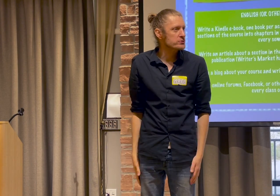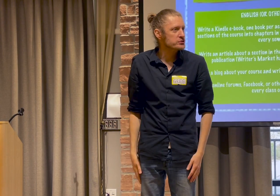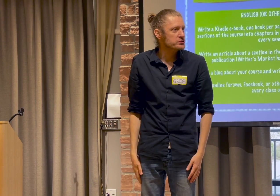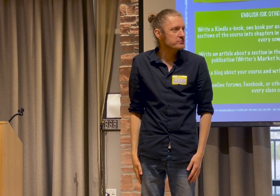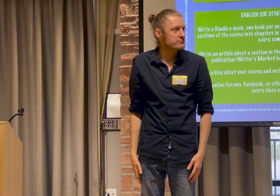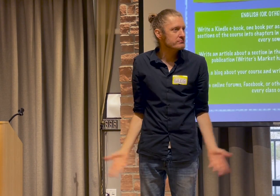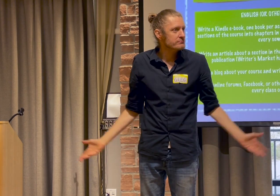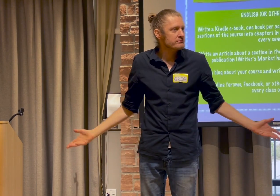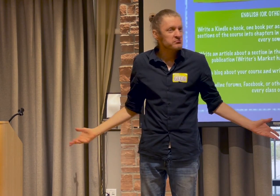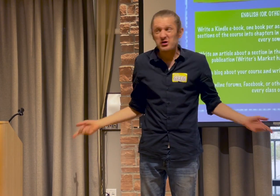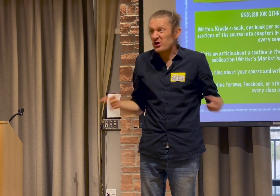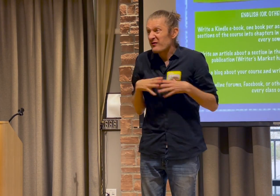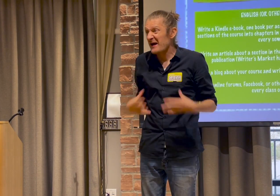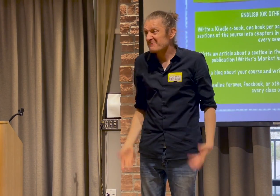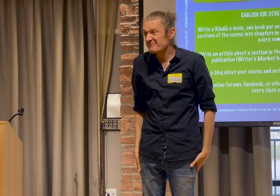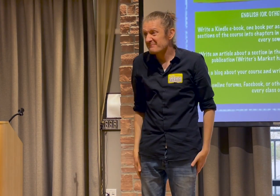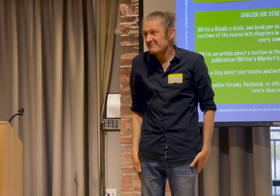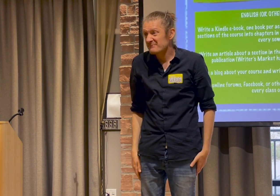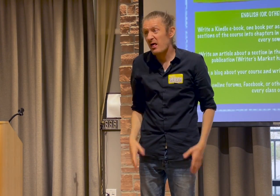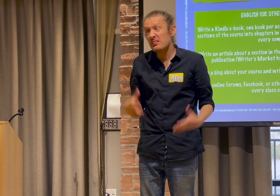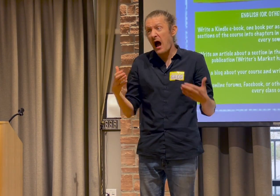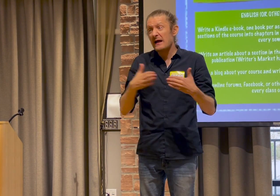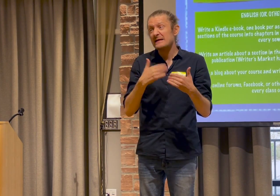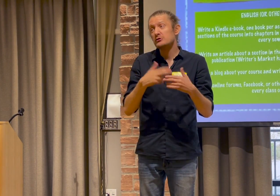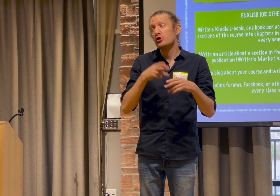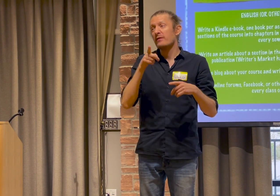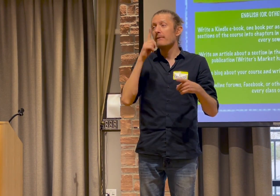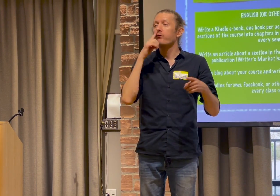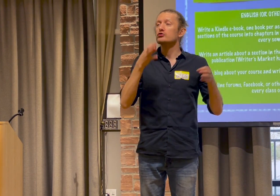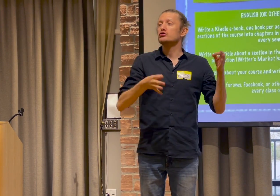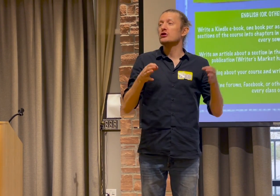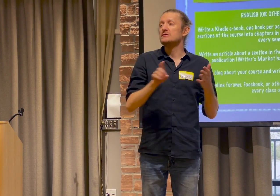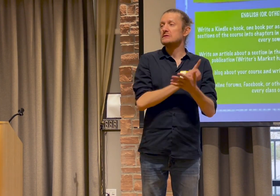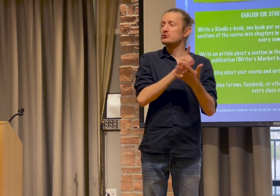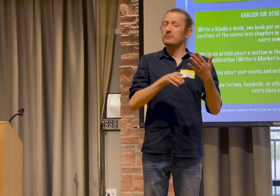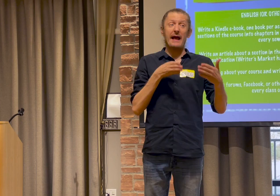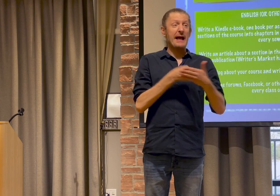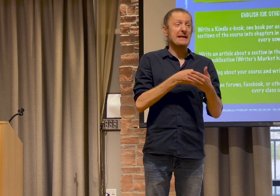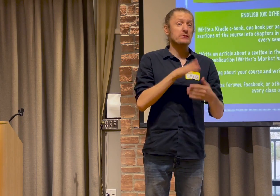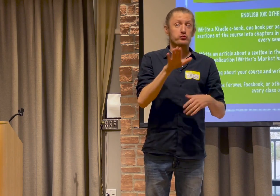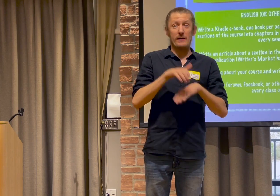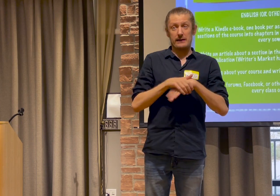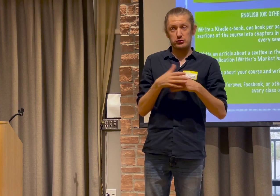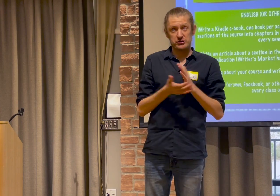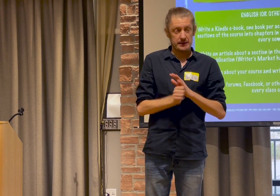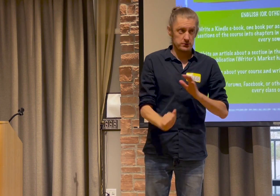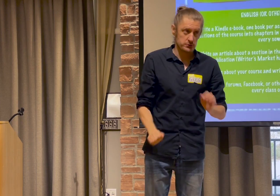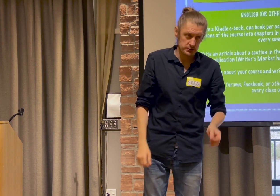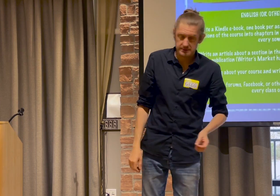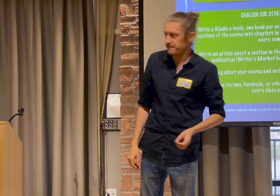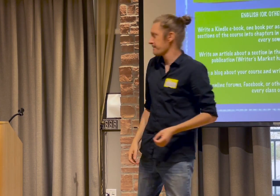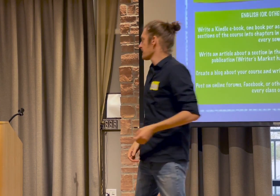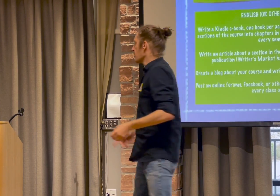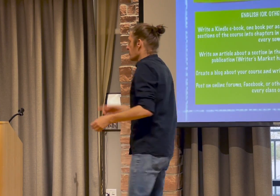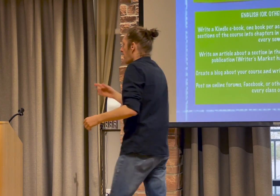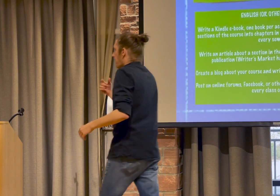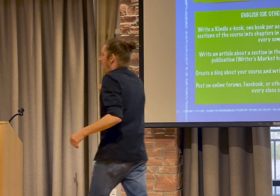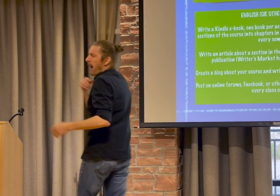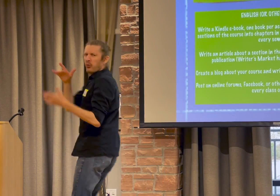rather neither of those languages, then maybe if your sign language is understandable